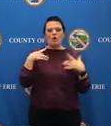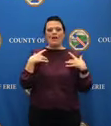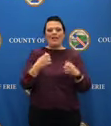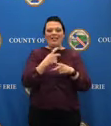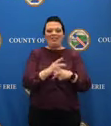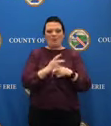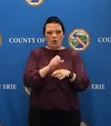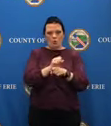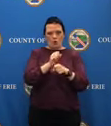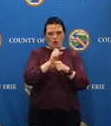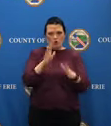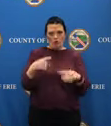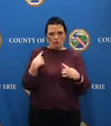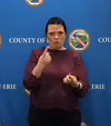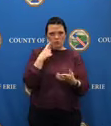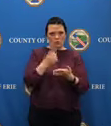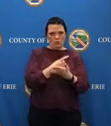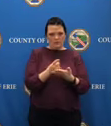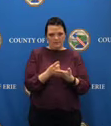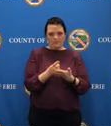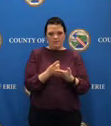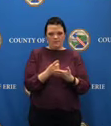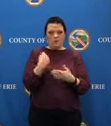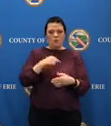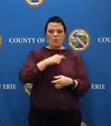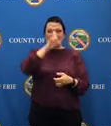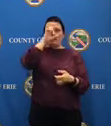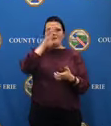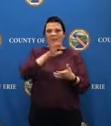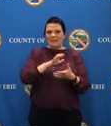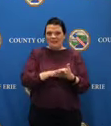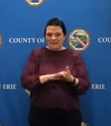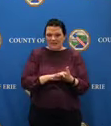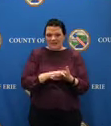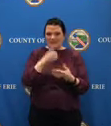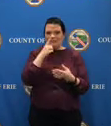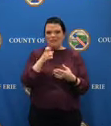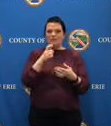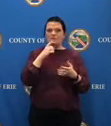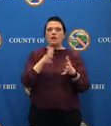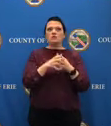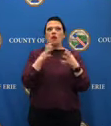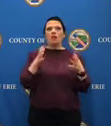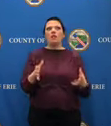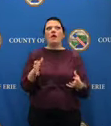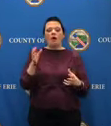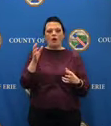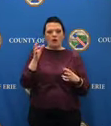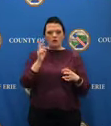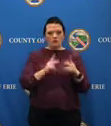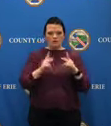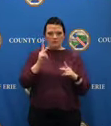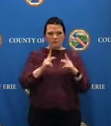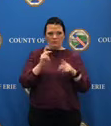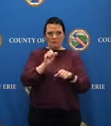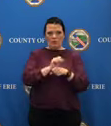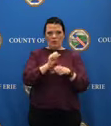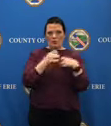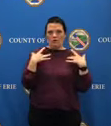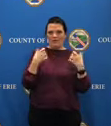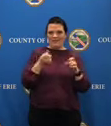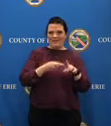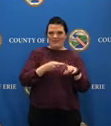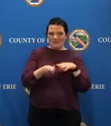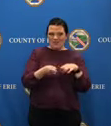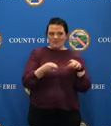gone on in the last week. And we believe, because there is a high propensity of individuals that live in the 14215 that are healthcare workers